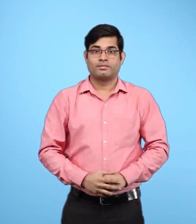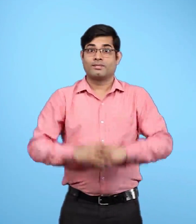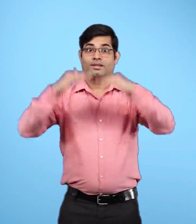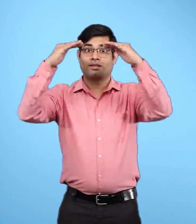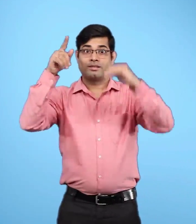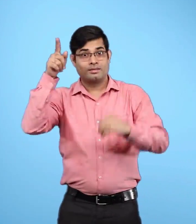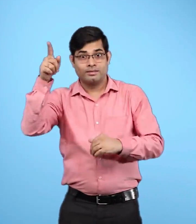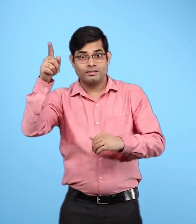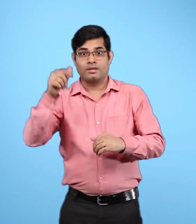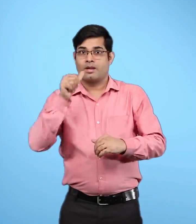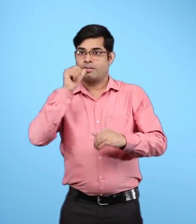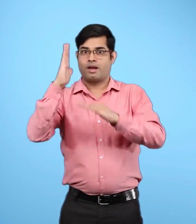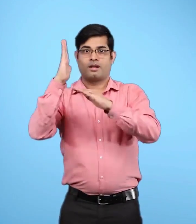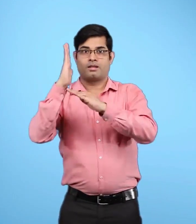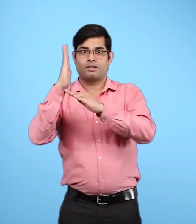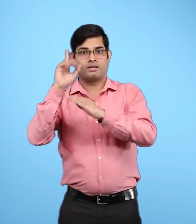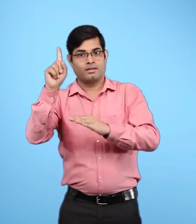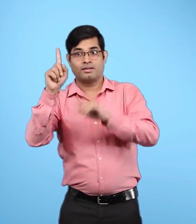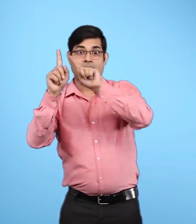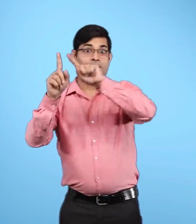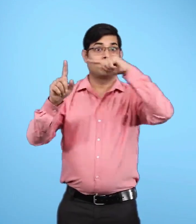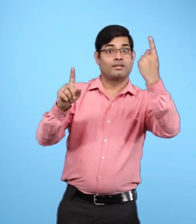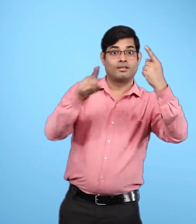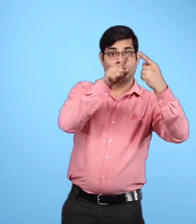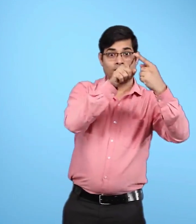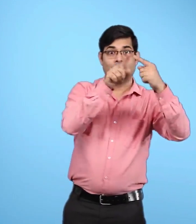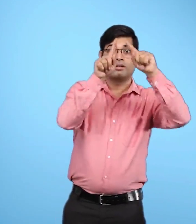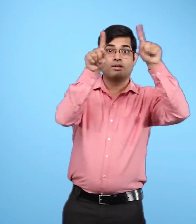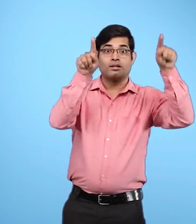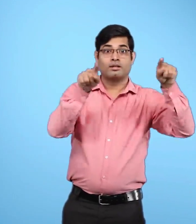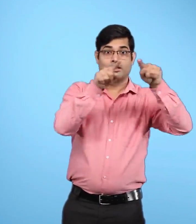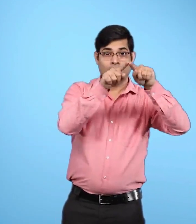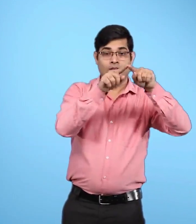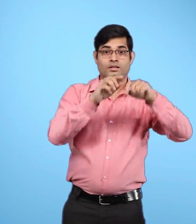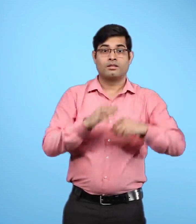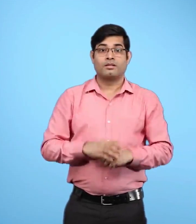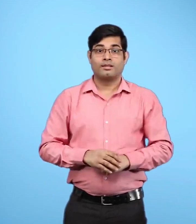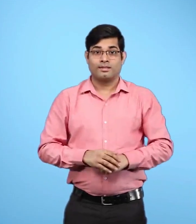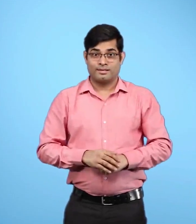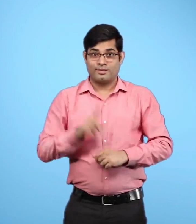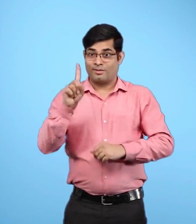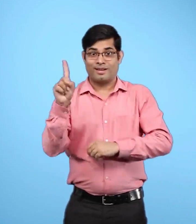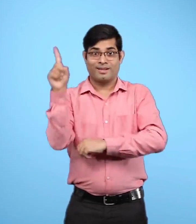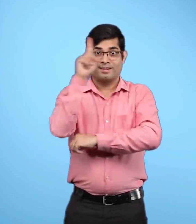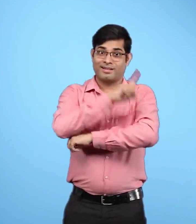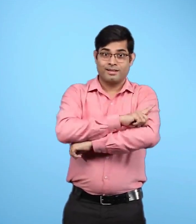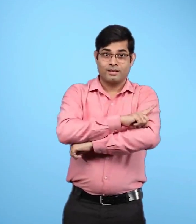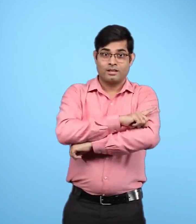Row 1, column 1 has a picture of a glass of water and column 2 has space for